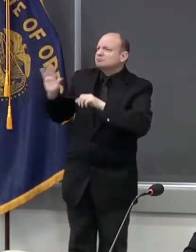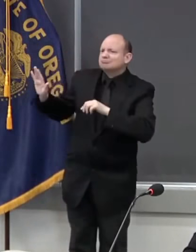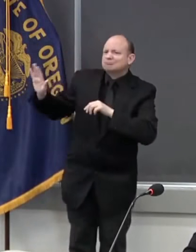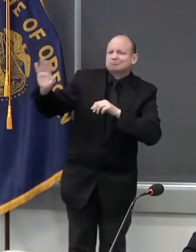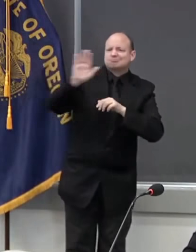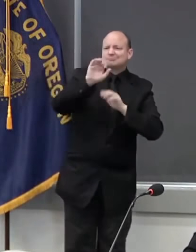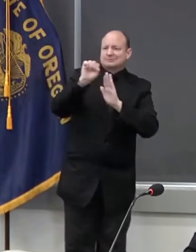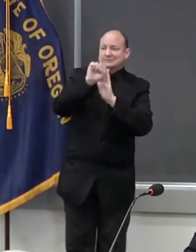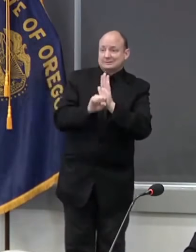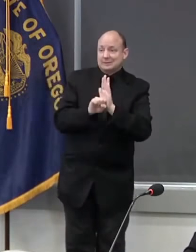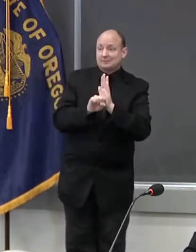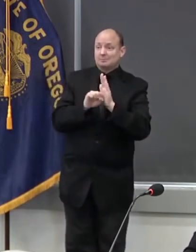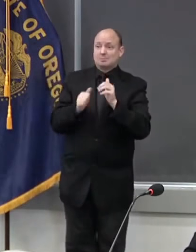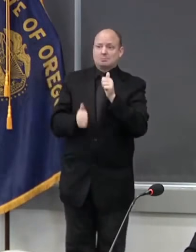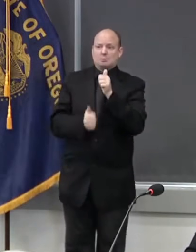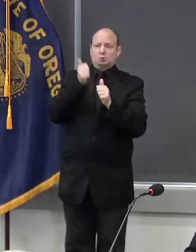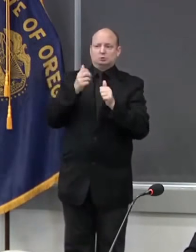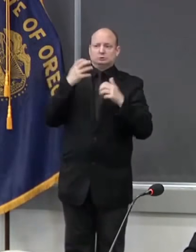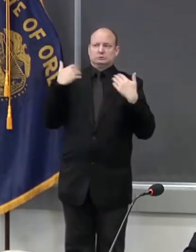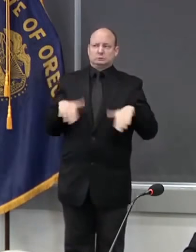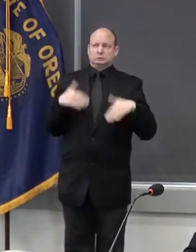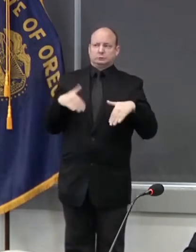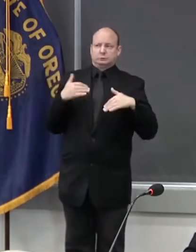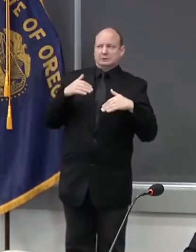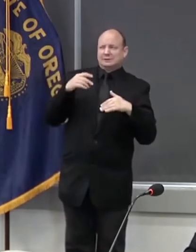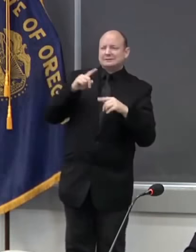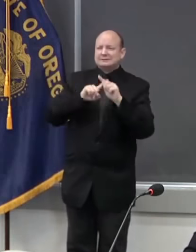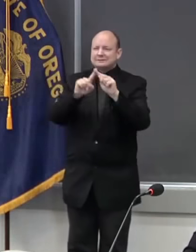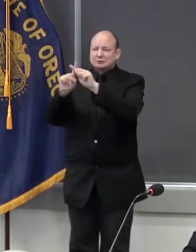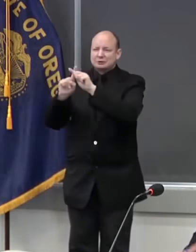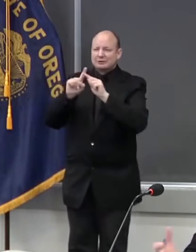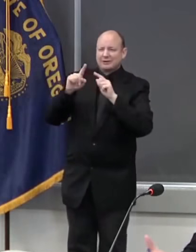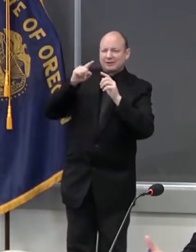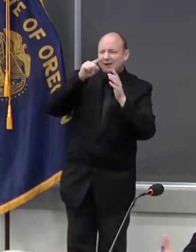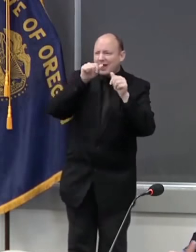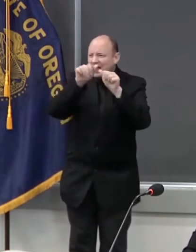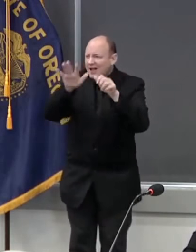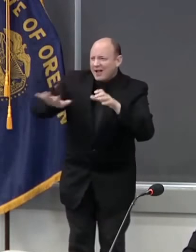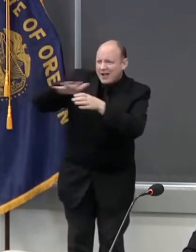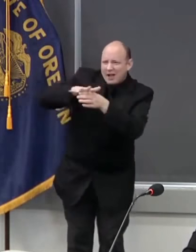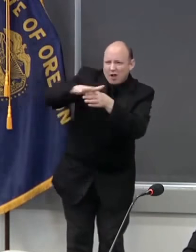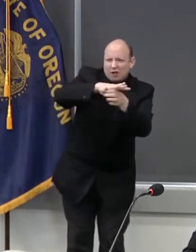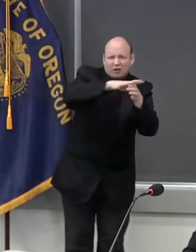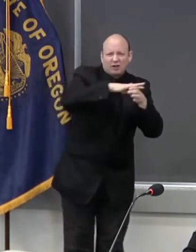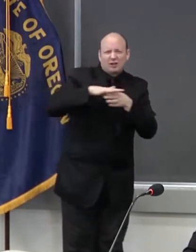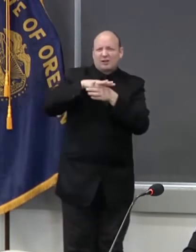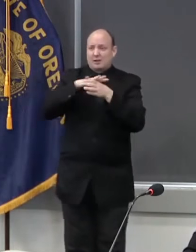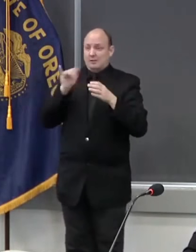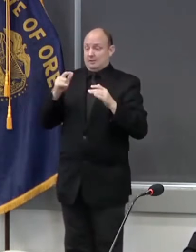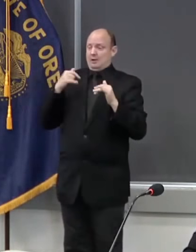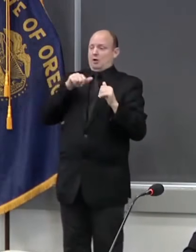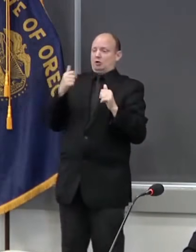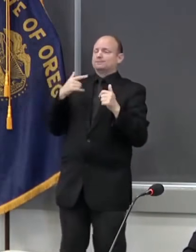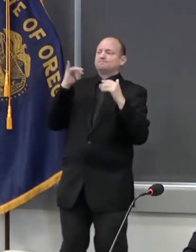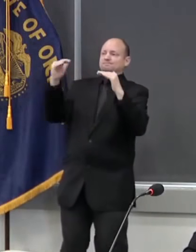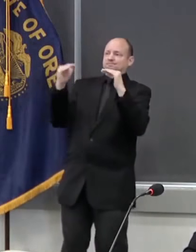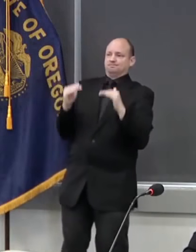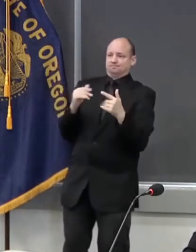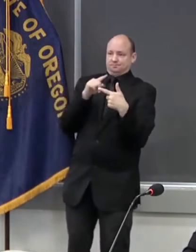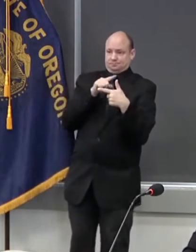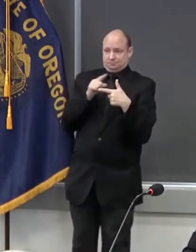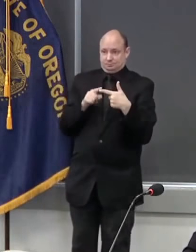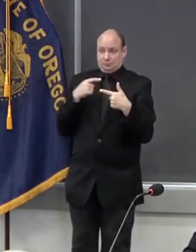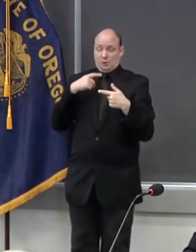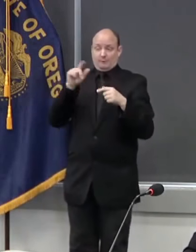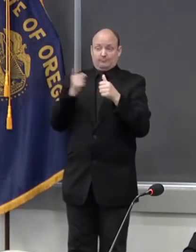most dense and diverse populated area. So first, I want to thank you. I want to thank Oregonians for the